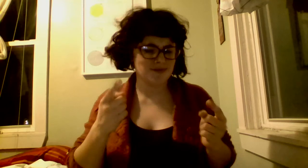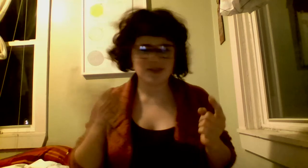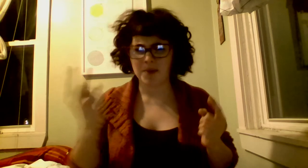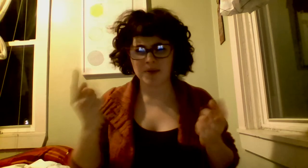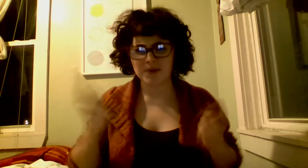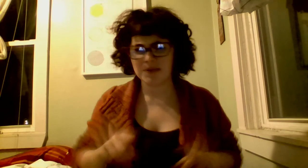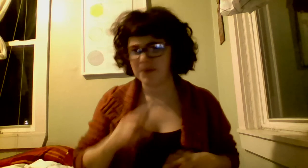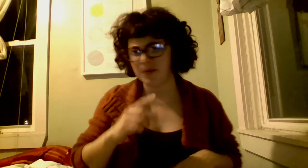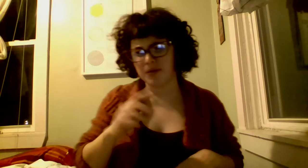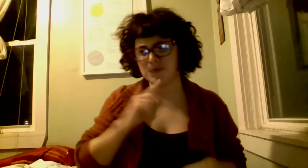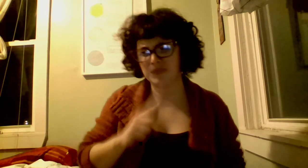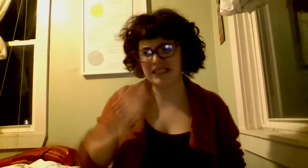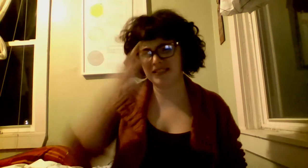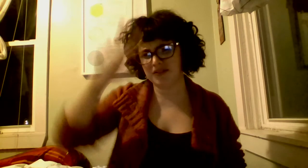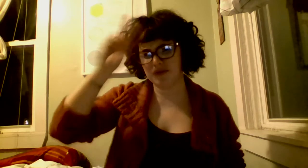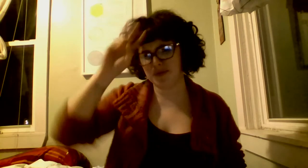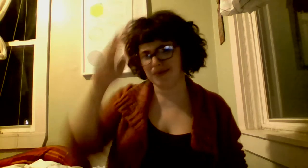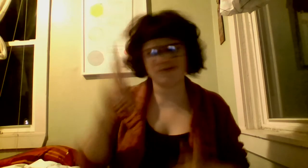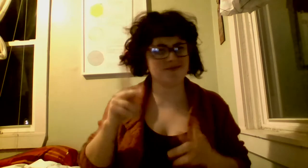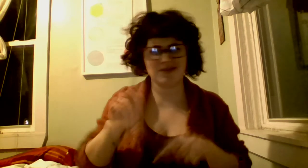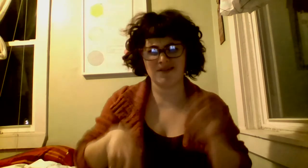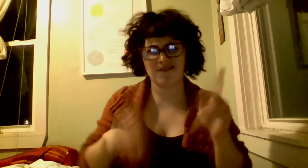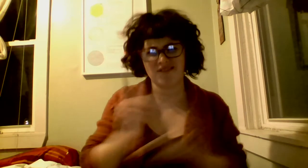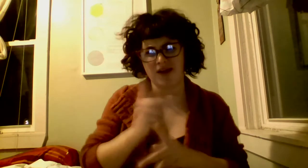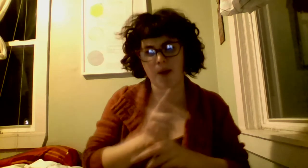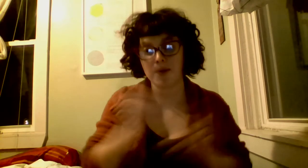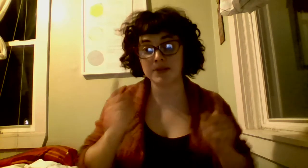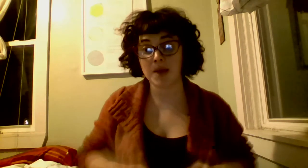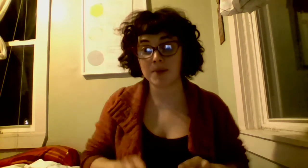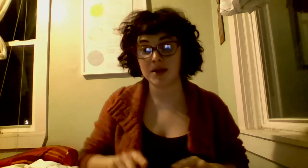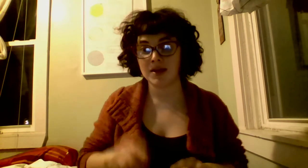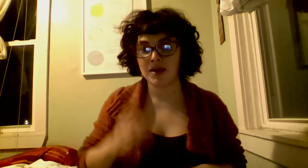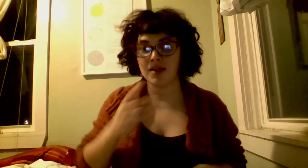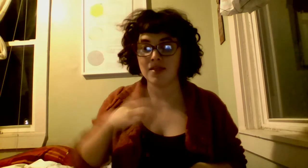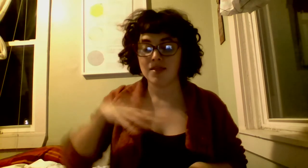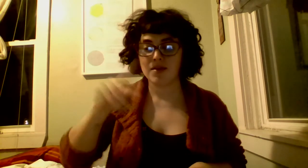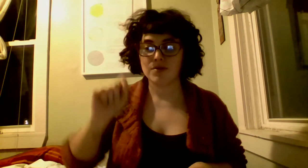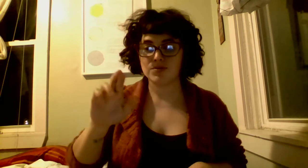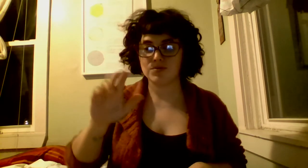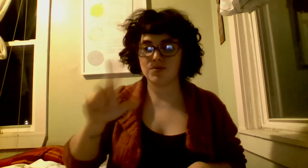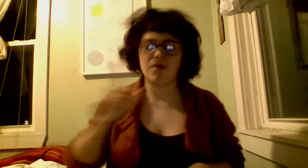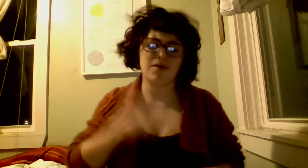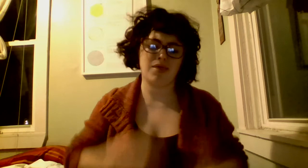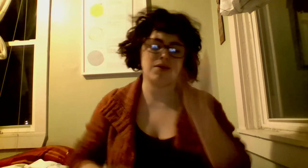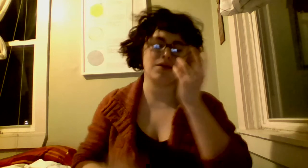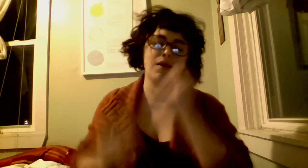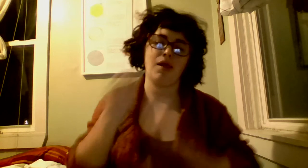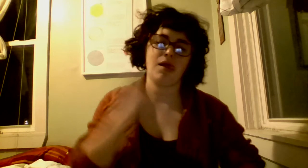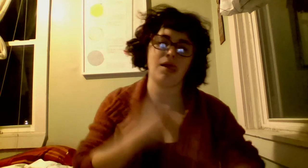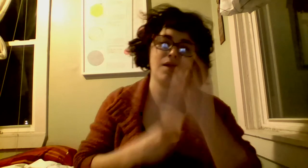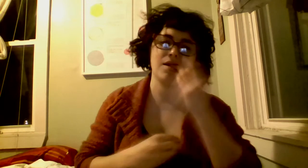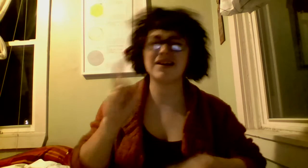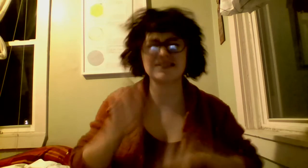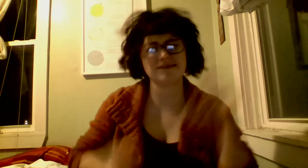and eating and eating. And finally he said, "I am sorry, I can't eat another bite." "Come